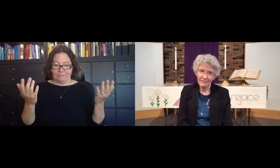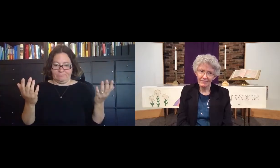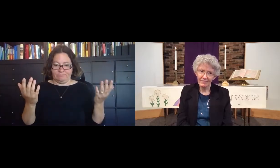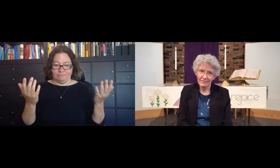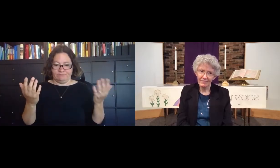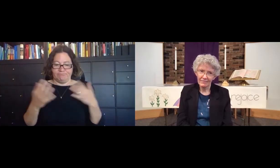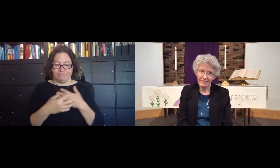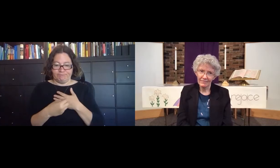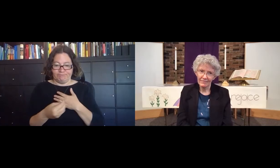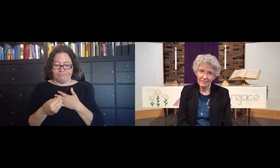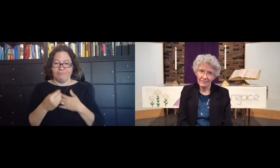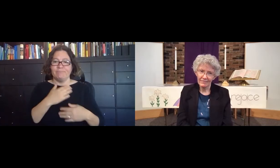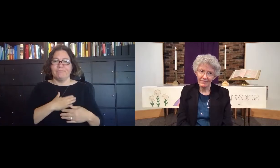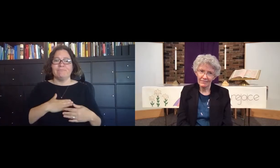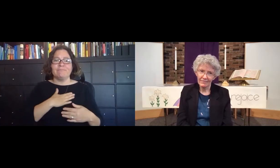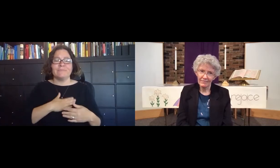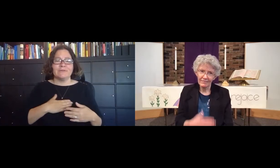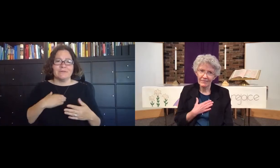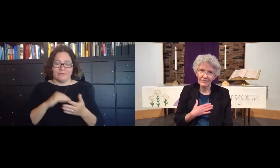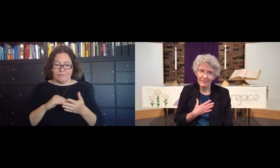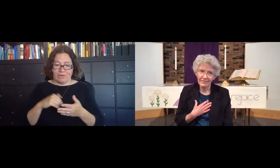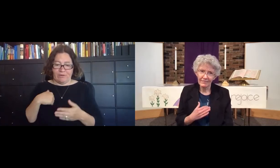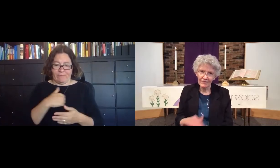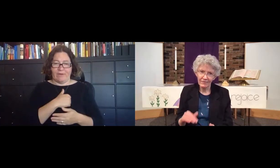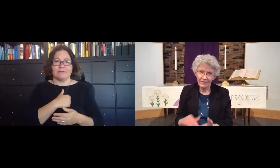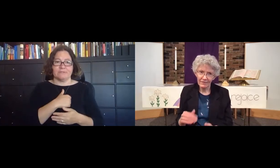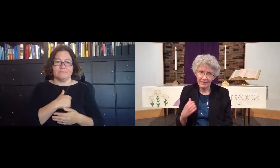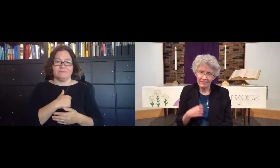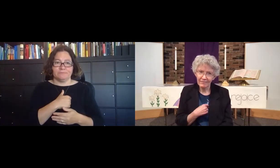about us. Together we say, please forgive us.